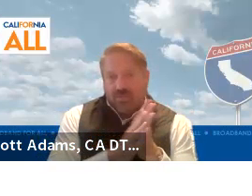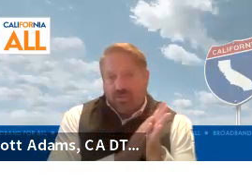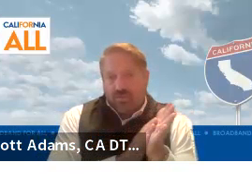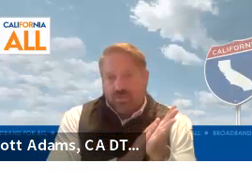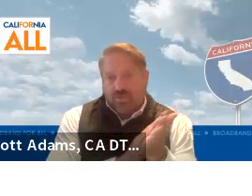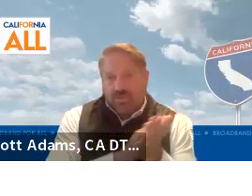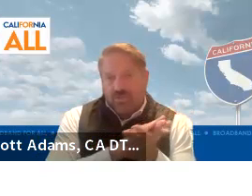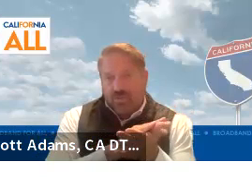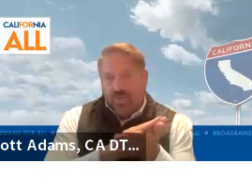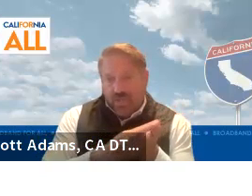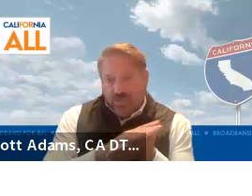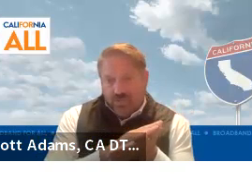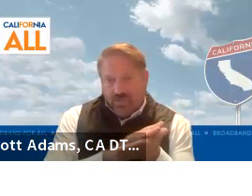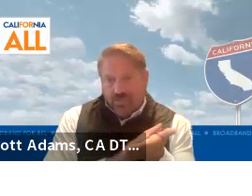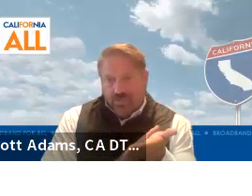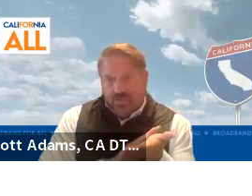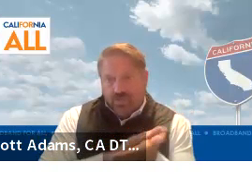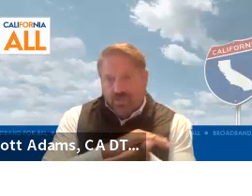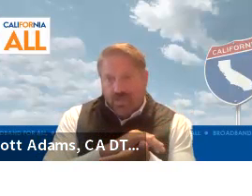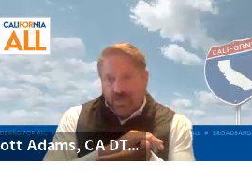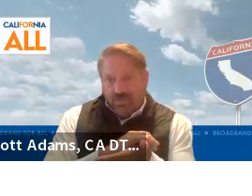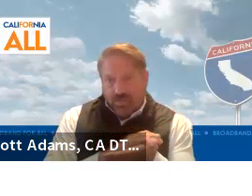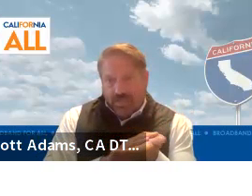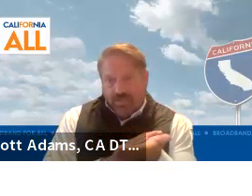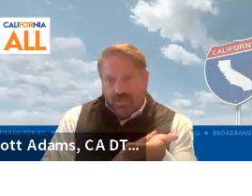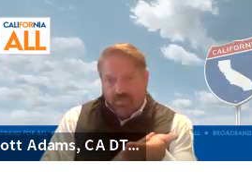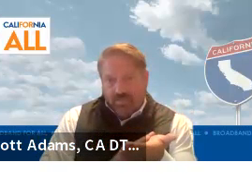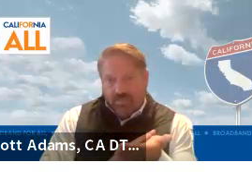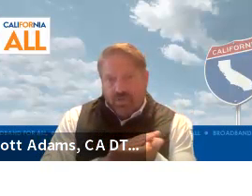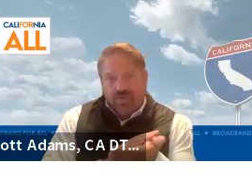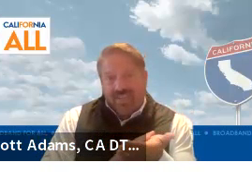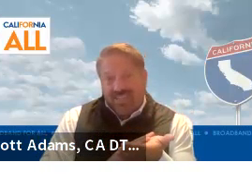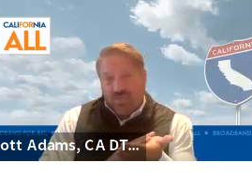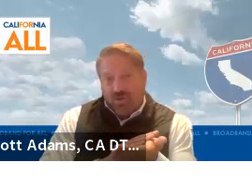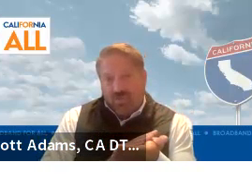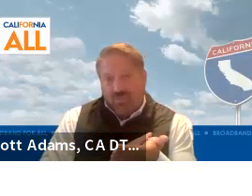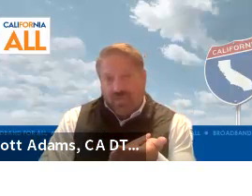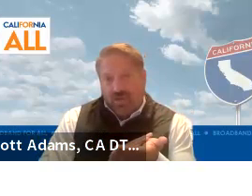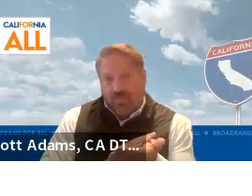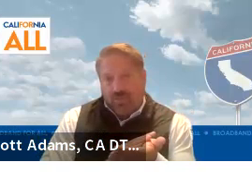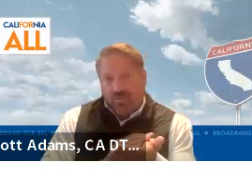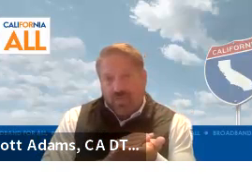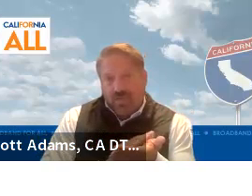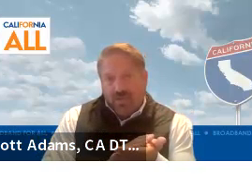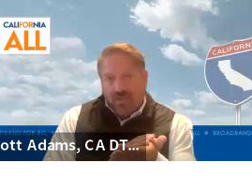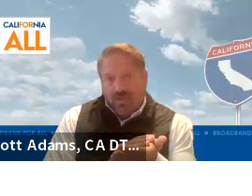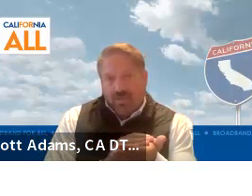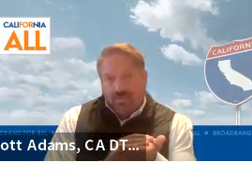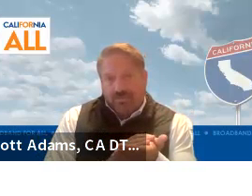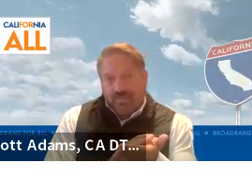capacity to do their own surveys. So just wanted to really note, thank you all for the help you've